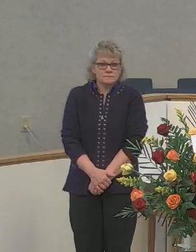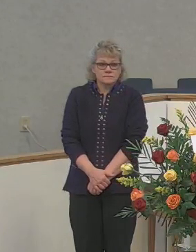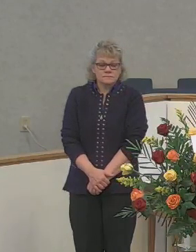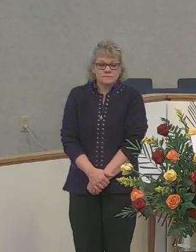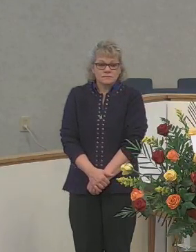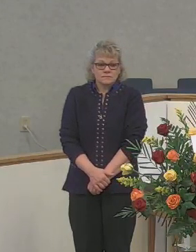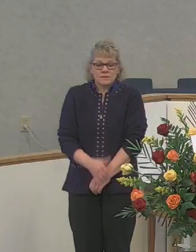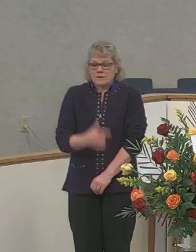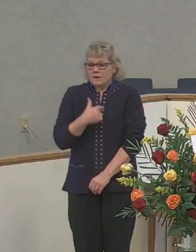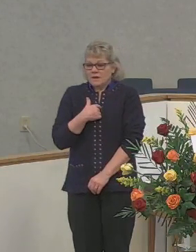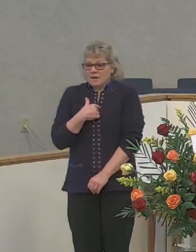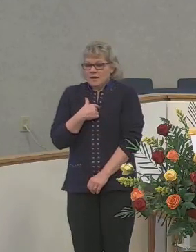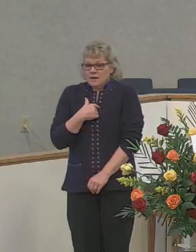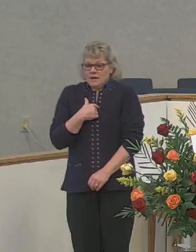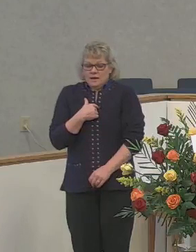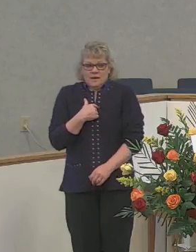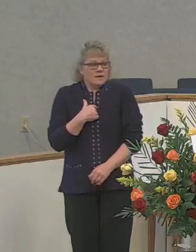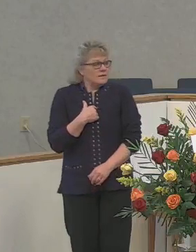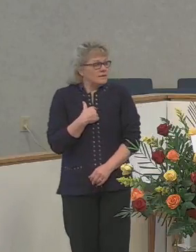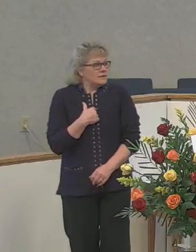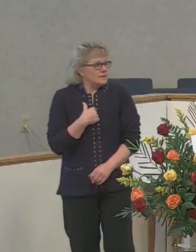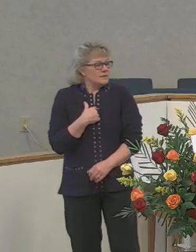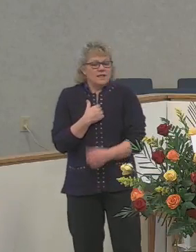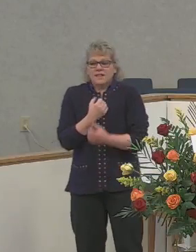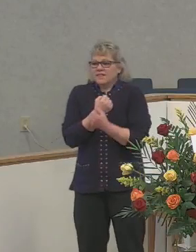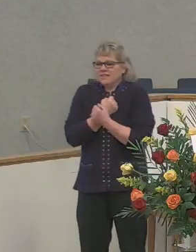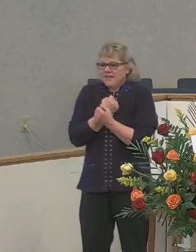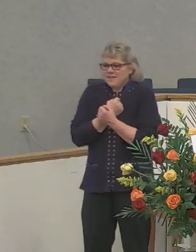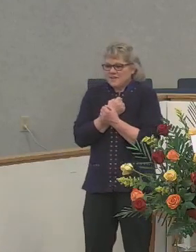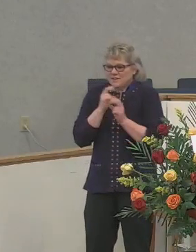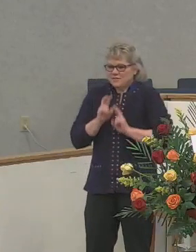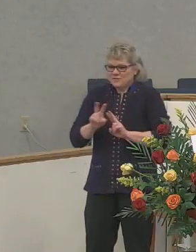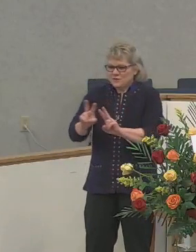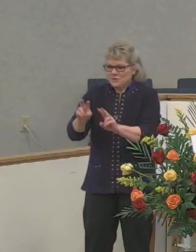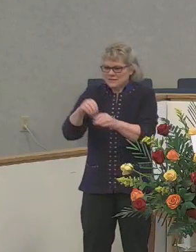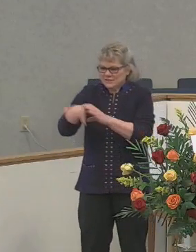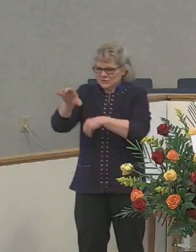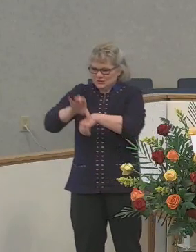I so much love having funerals in a church.